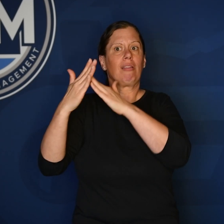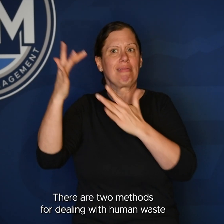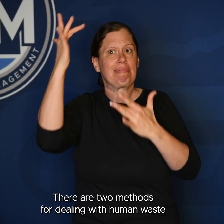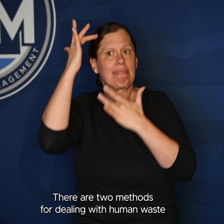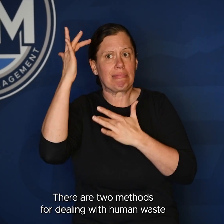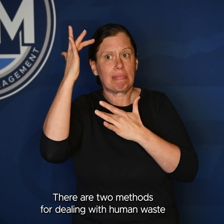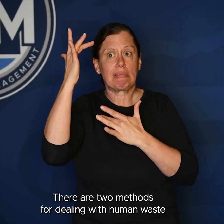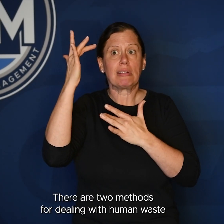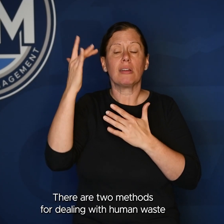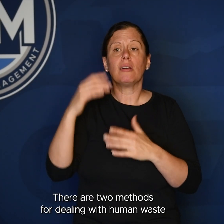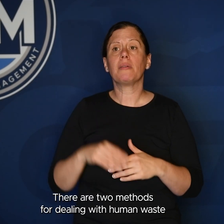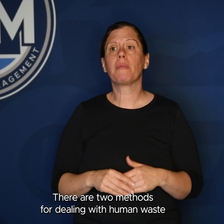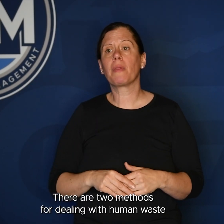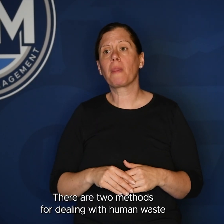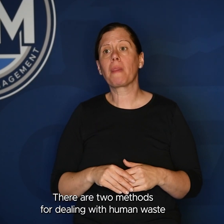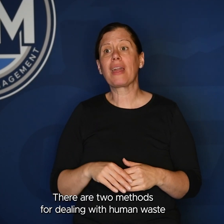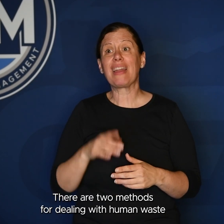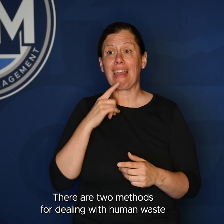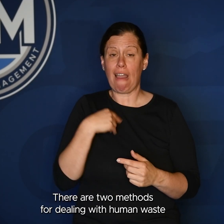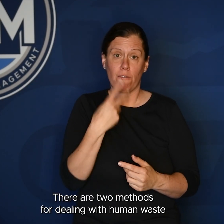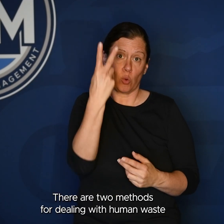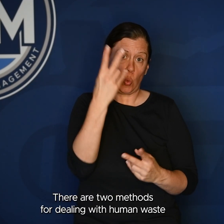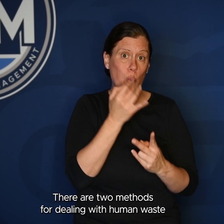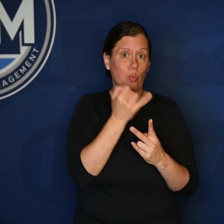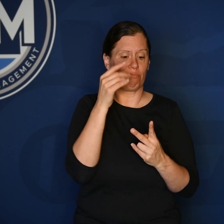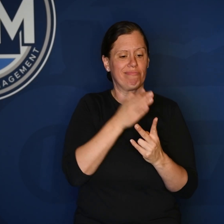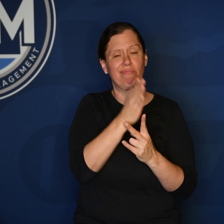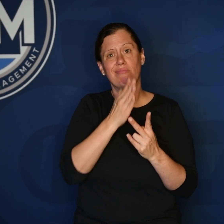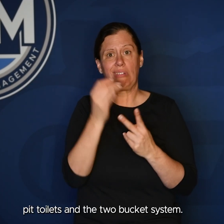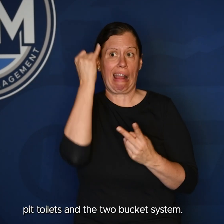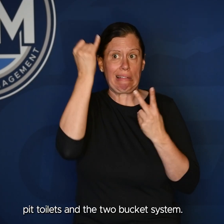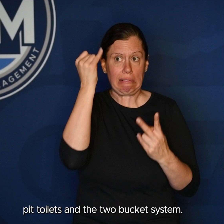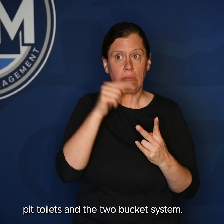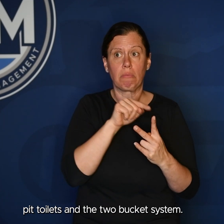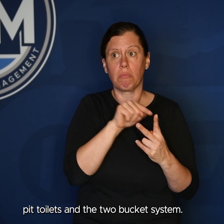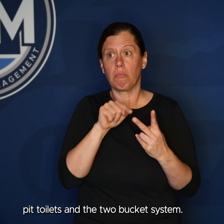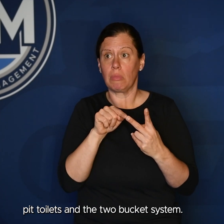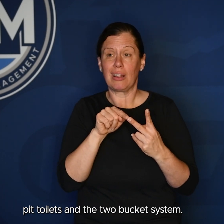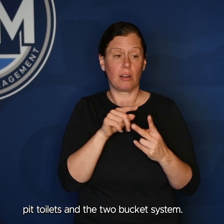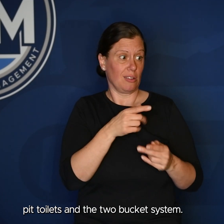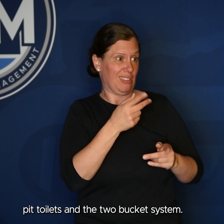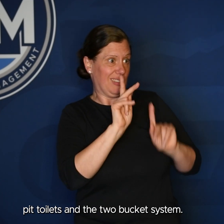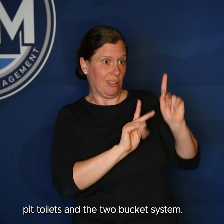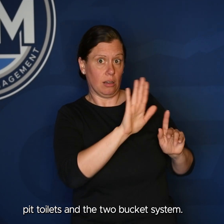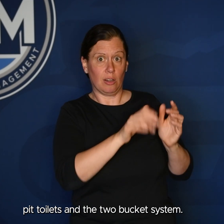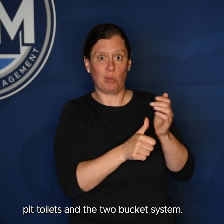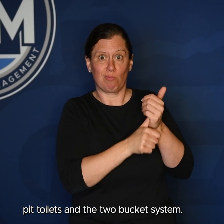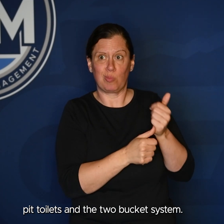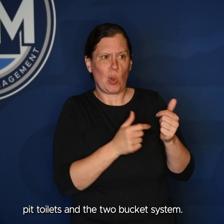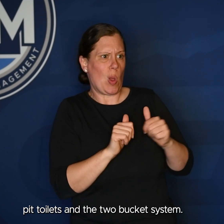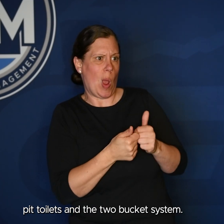There are two methods for dealing with human waste: pit toilets and the two-bucket system.